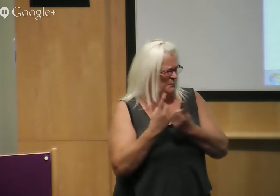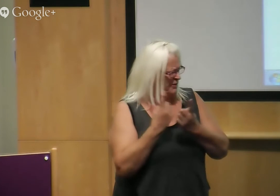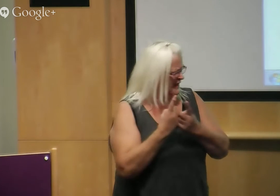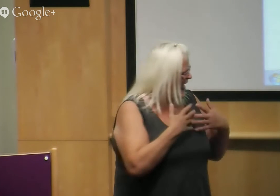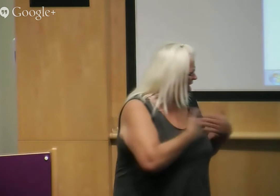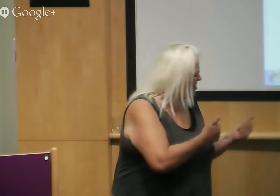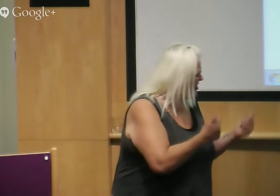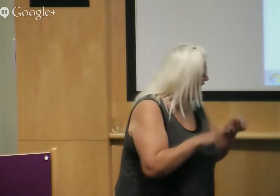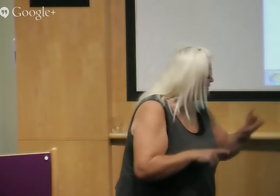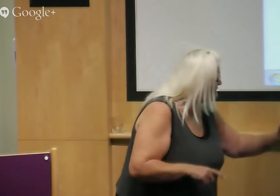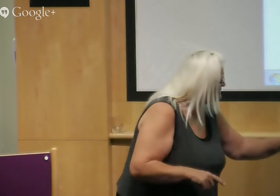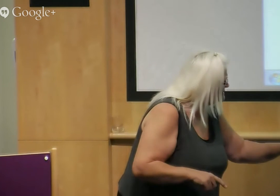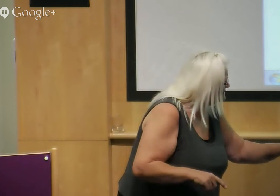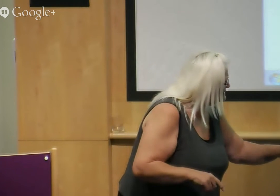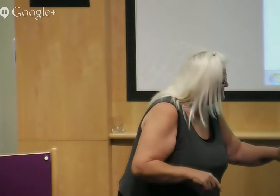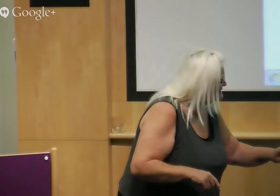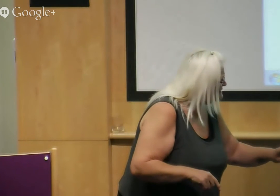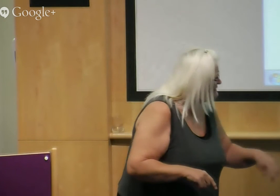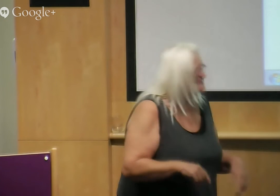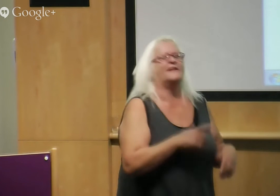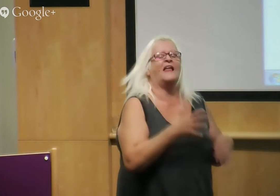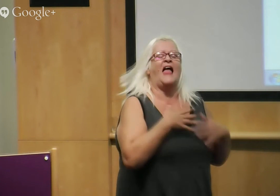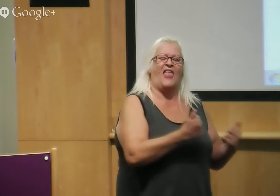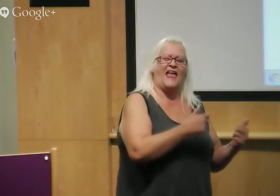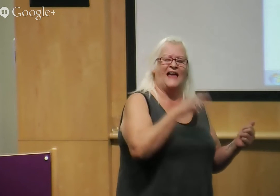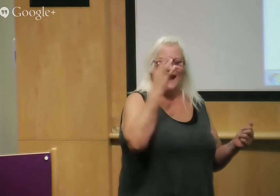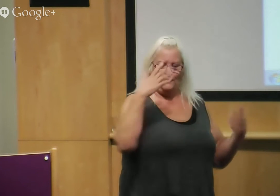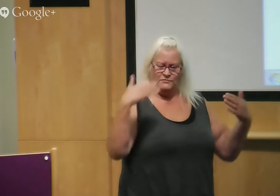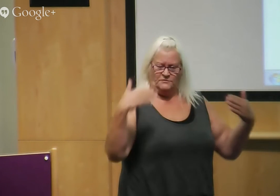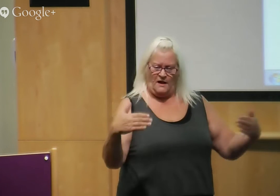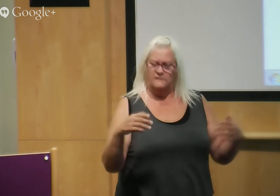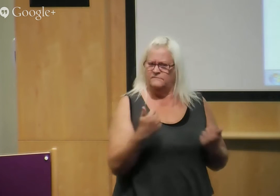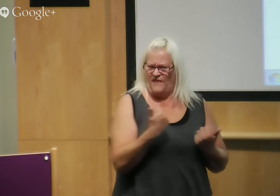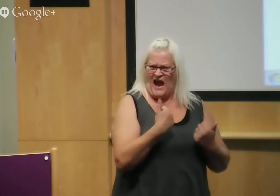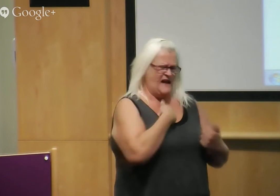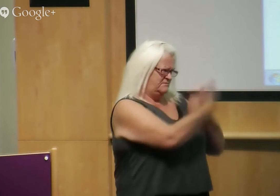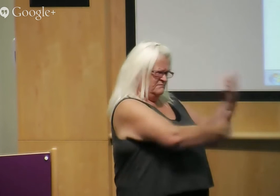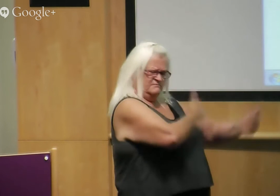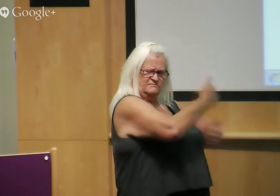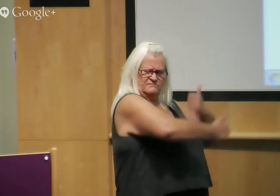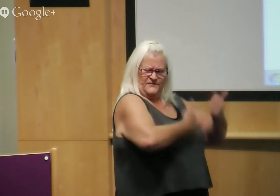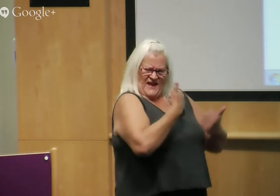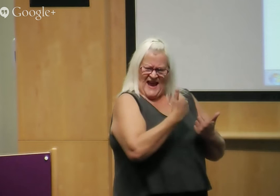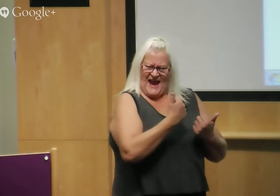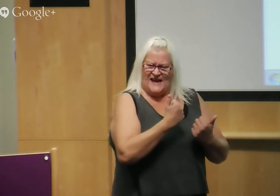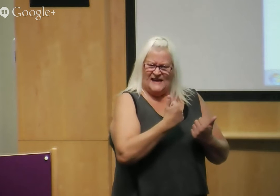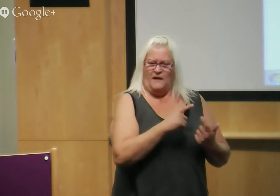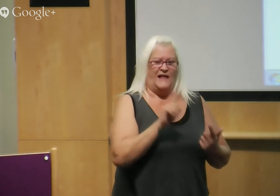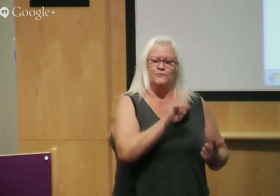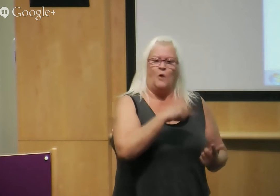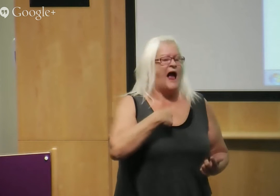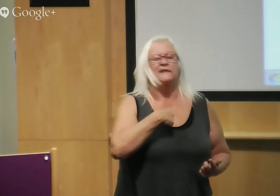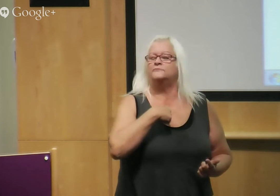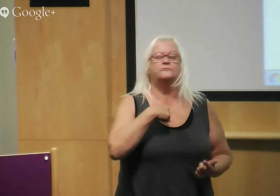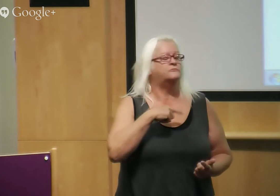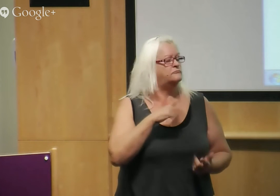Really, I wanted to focus on the Health and Council presentation. I think it was a